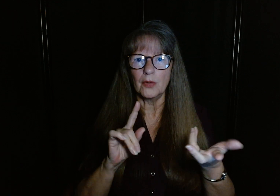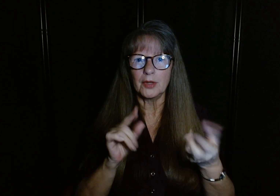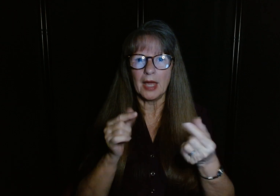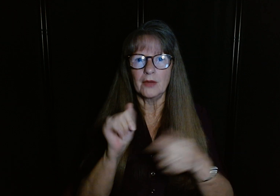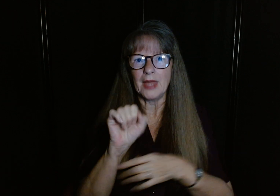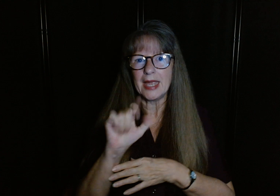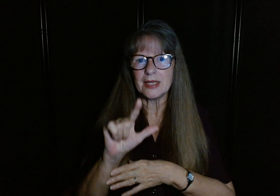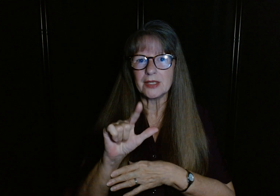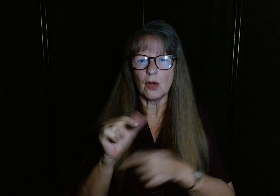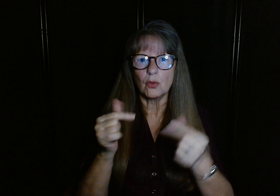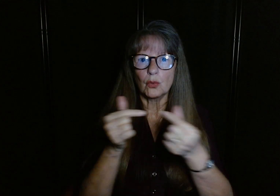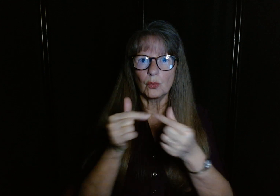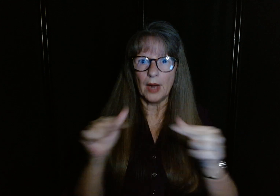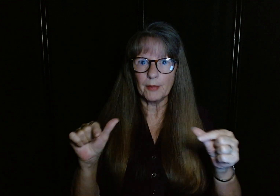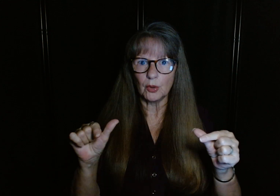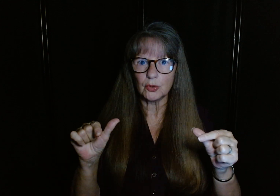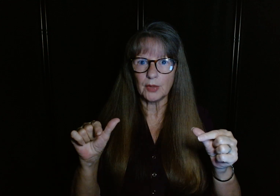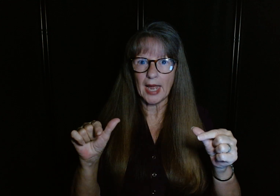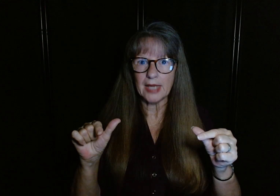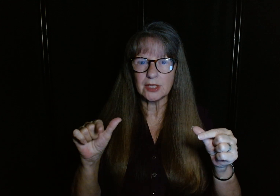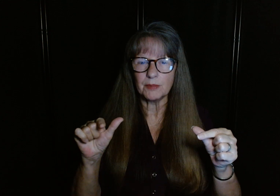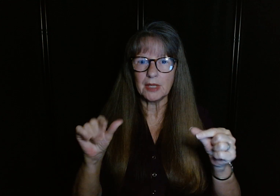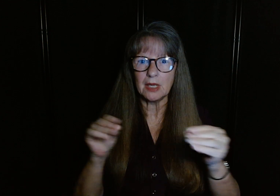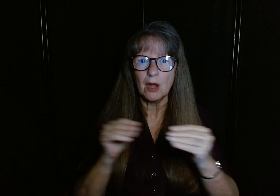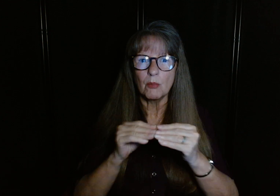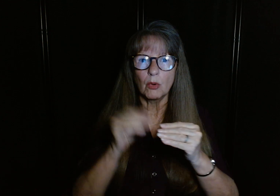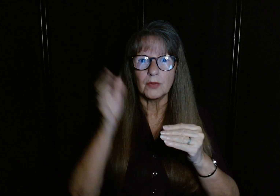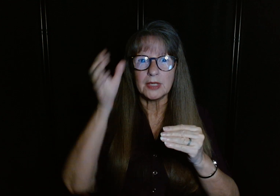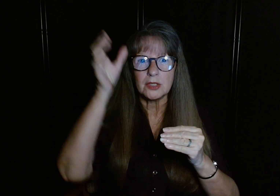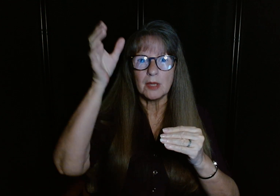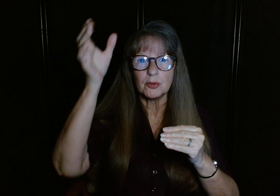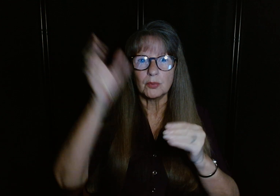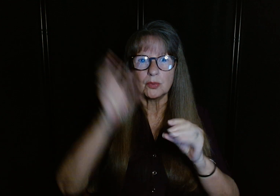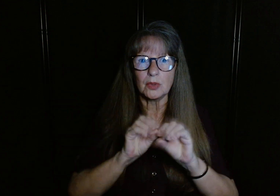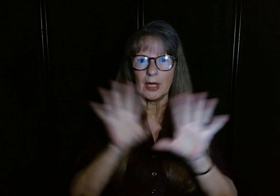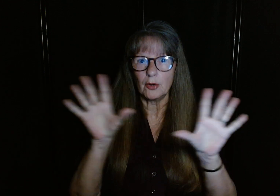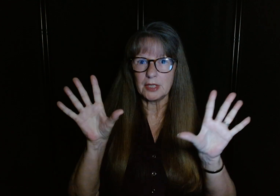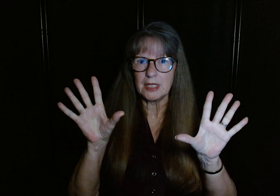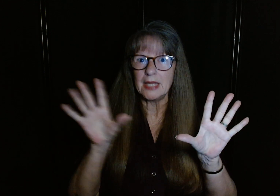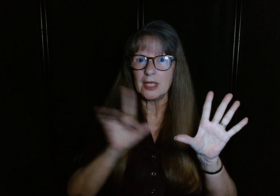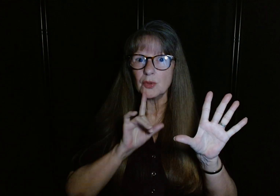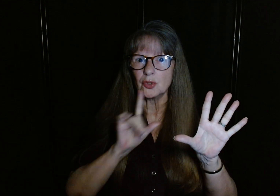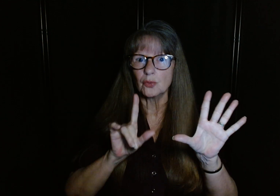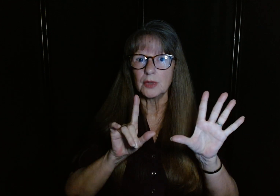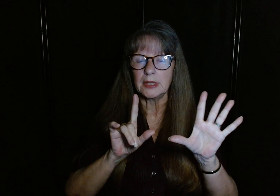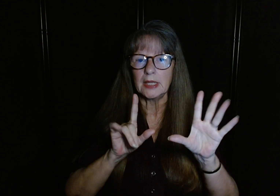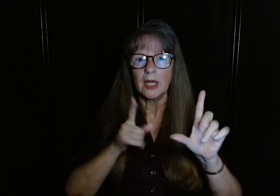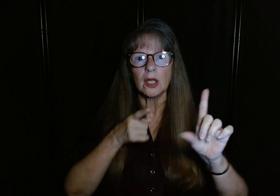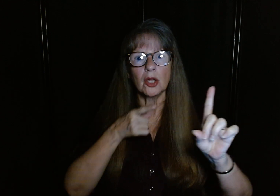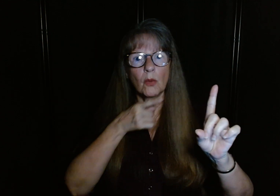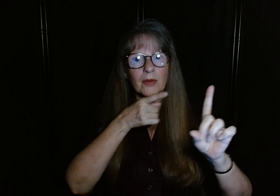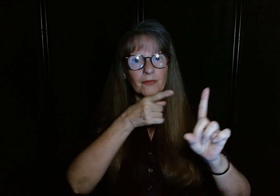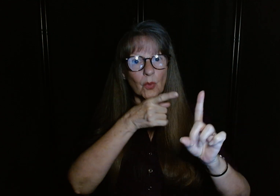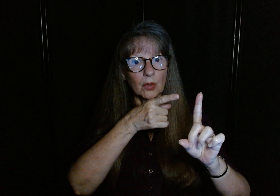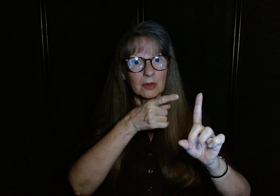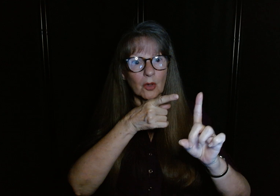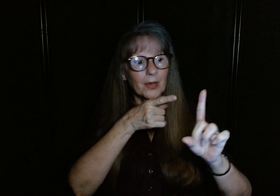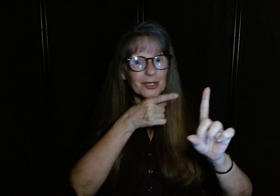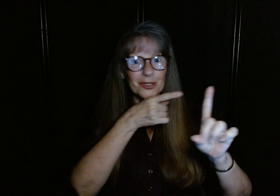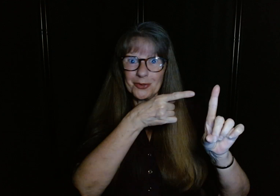on the ASL grammar. So it has to be more of a conceptual clarity, and that's what you're really going to,